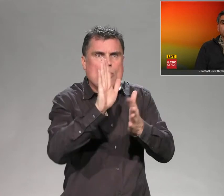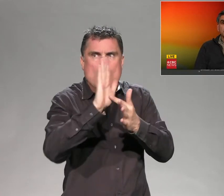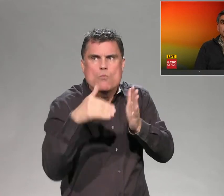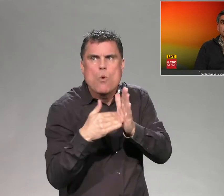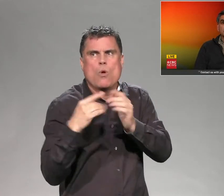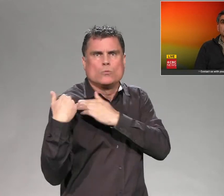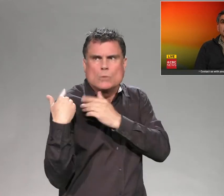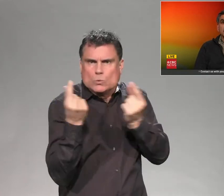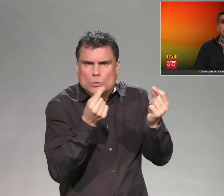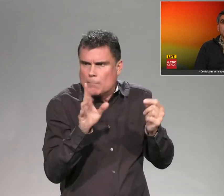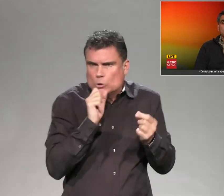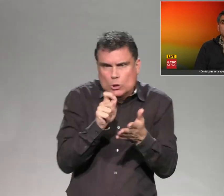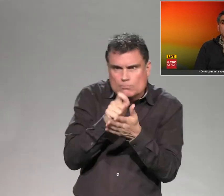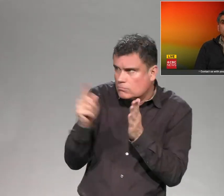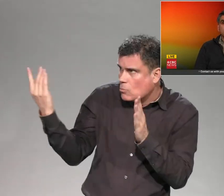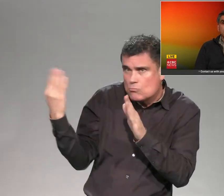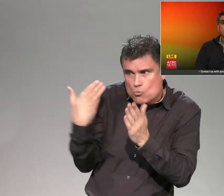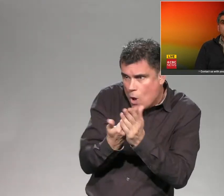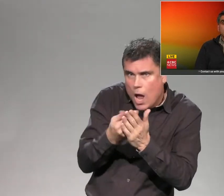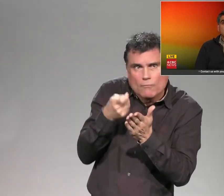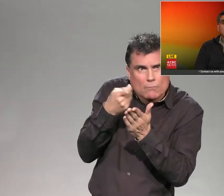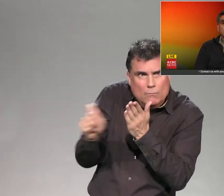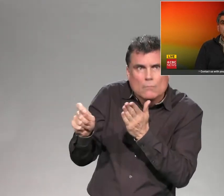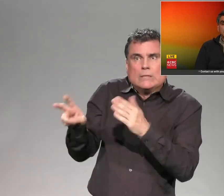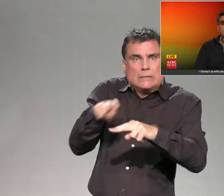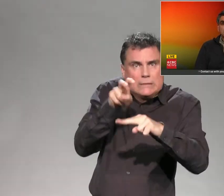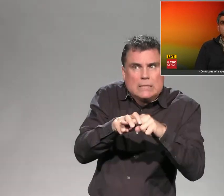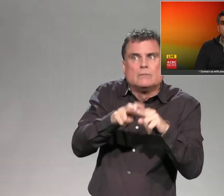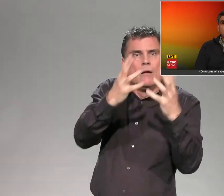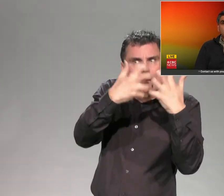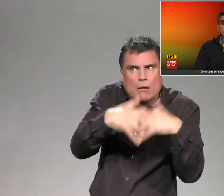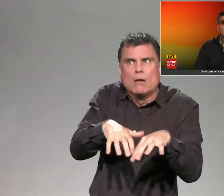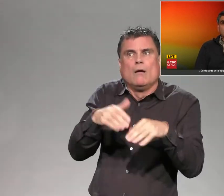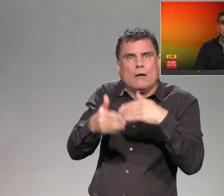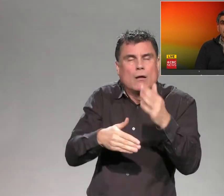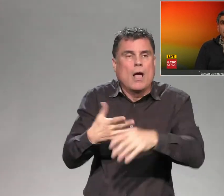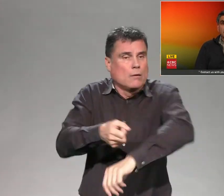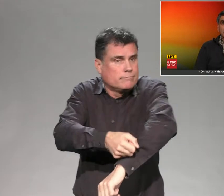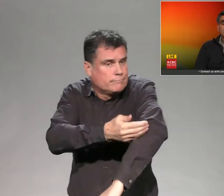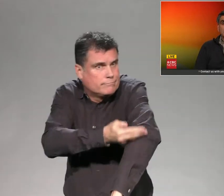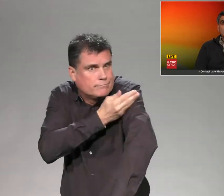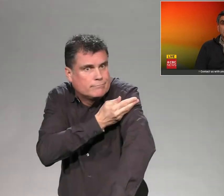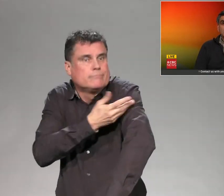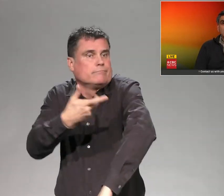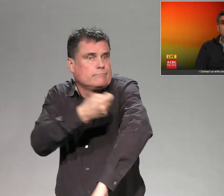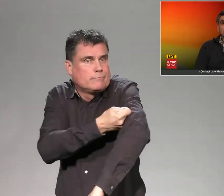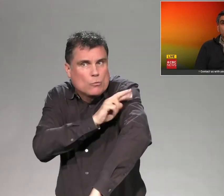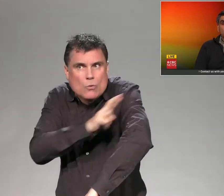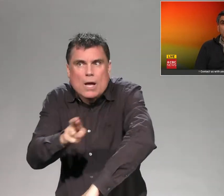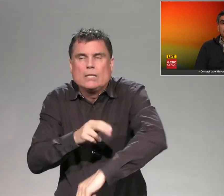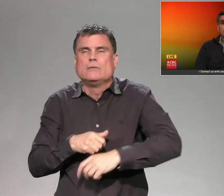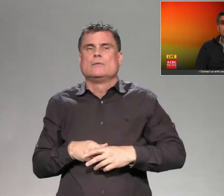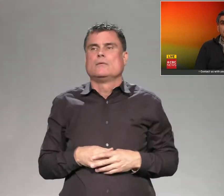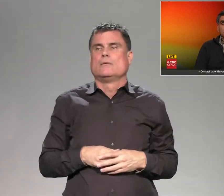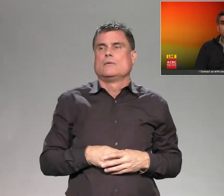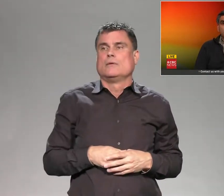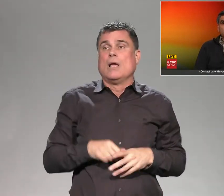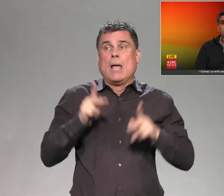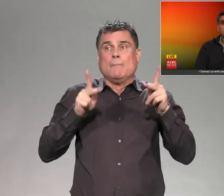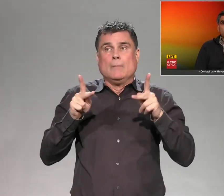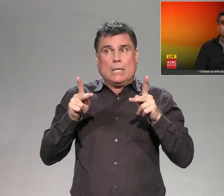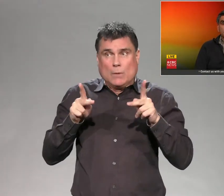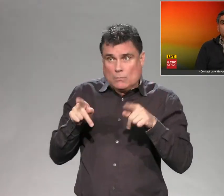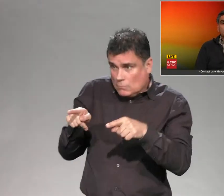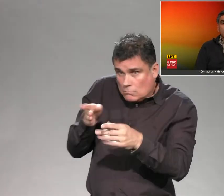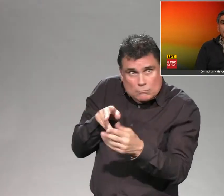for those 15 minutes after they get a shot. And that's a very big undertaking. And one of the things that we want